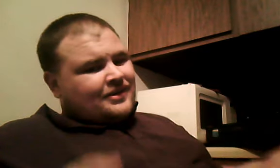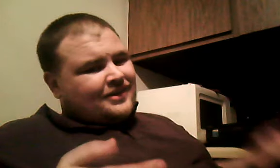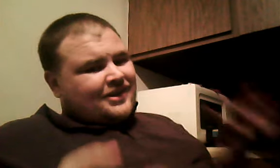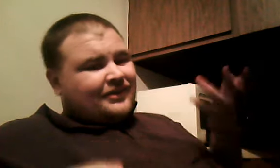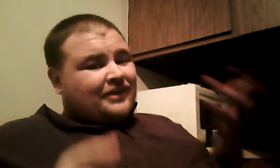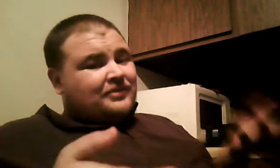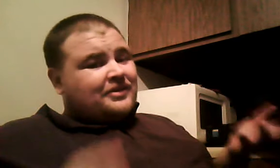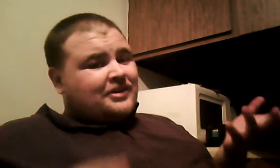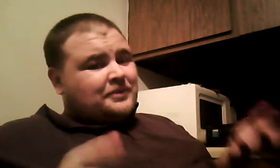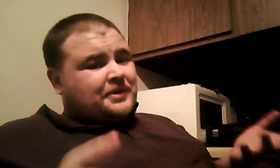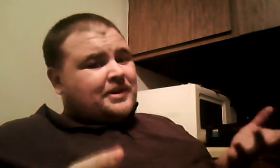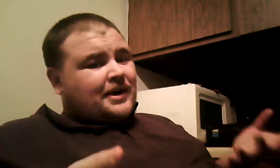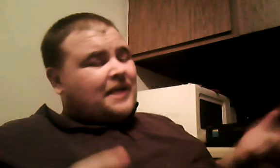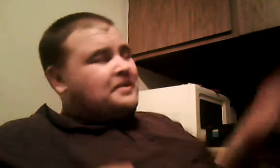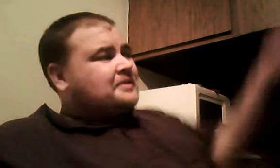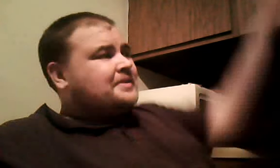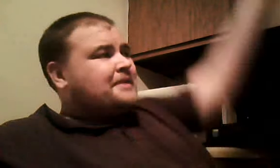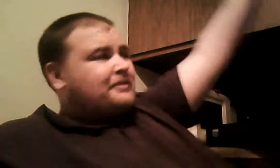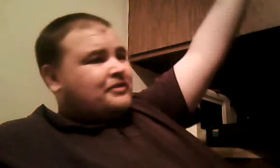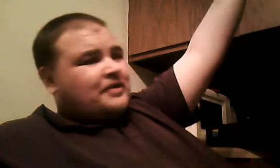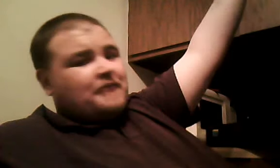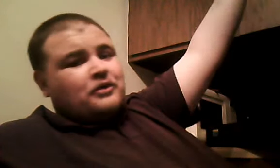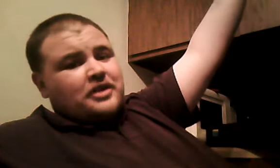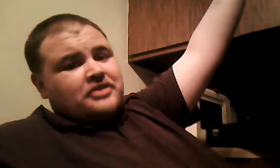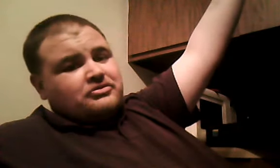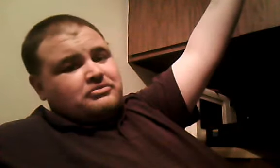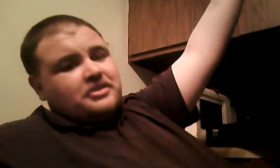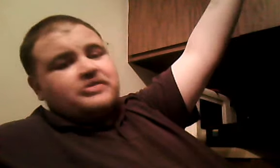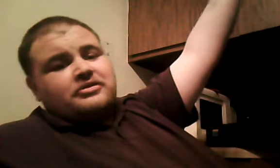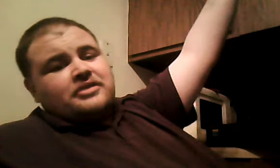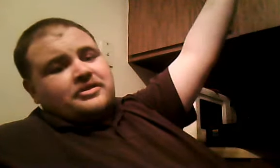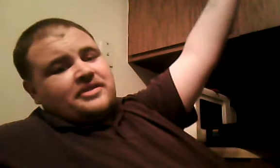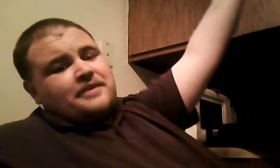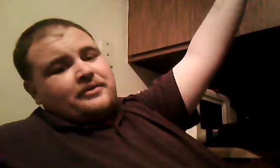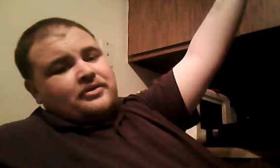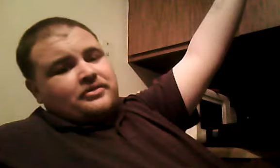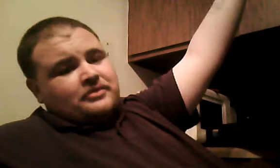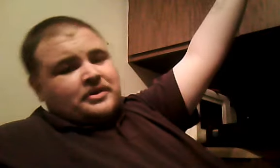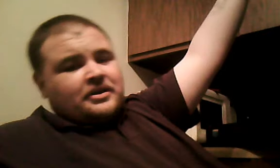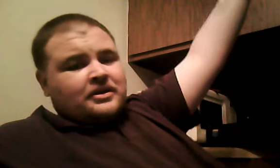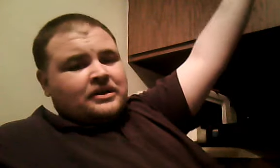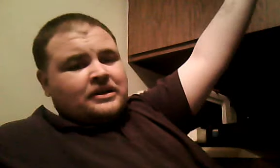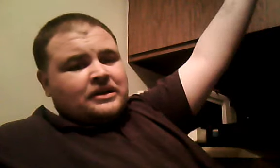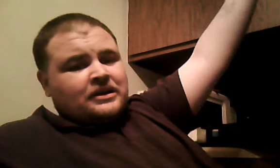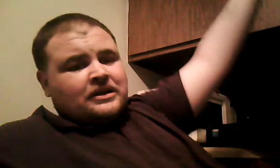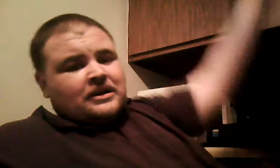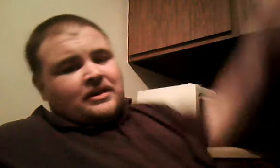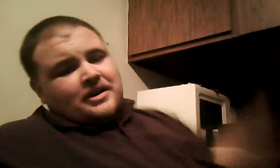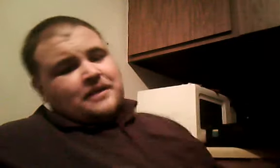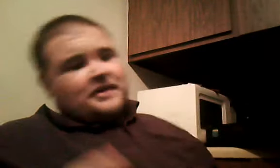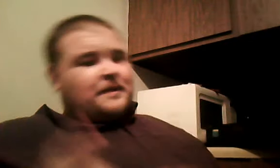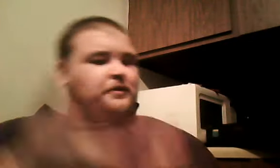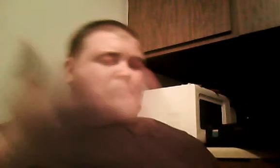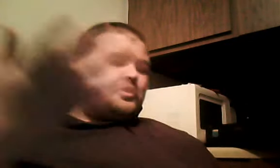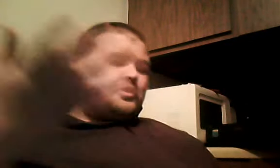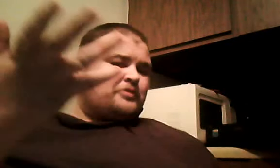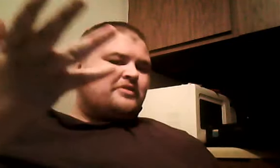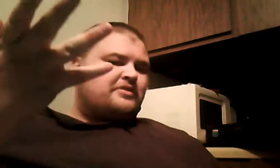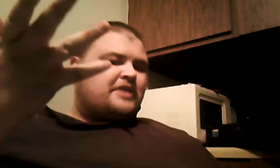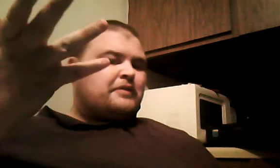I mean, I'm sorry, but... think Slammiversary... I'm more interested in Slammiversary... Than I am Capital Punishment. Capital